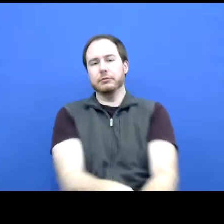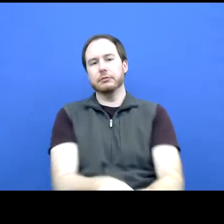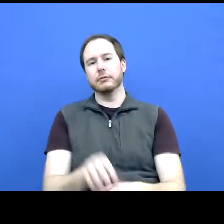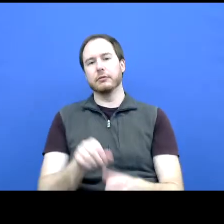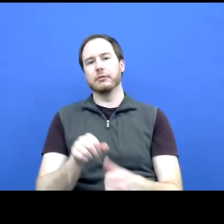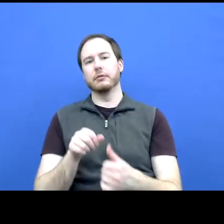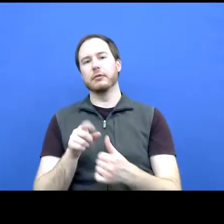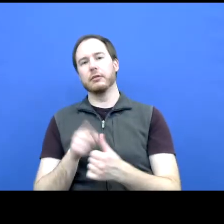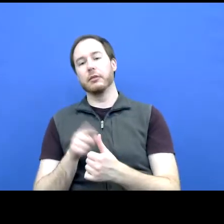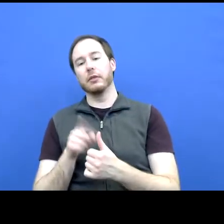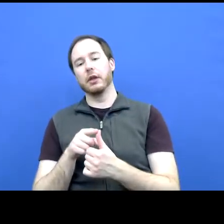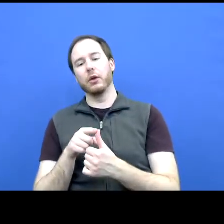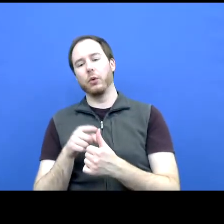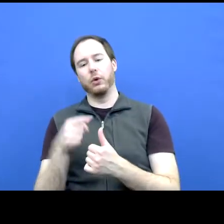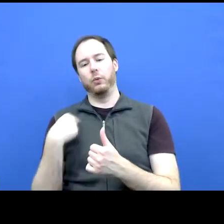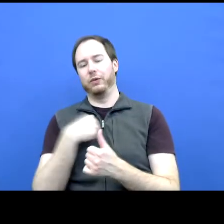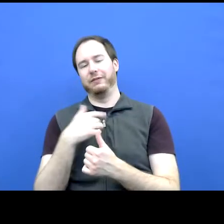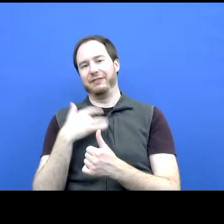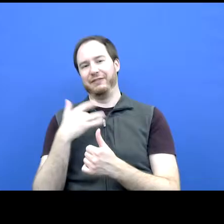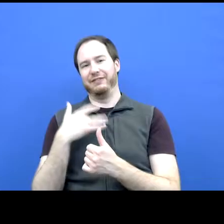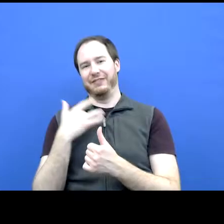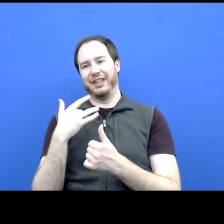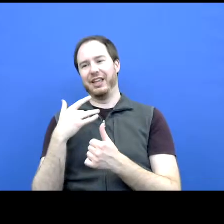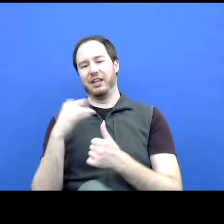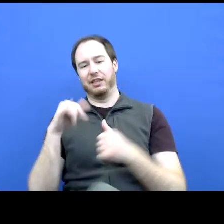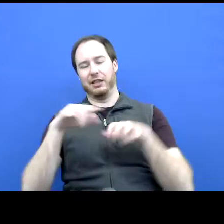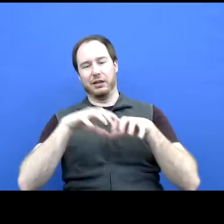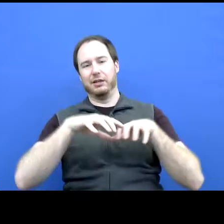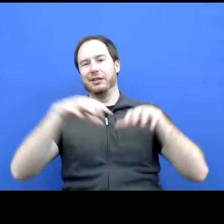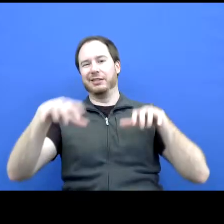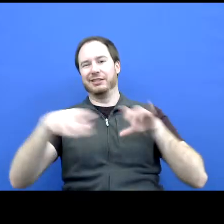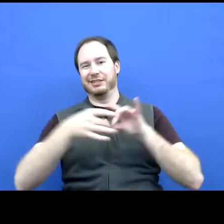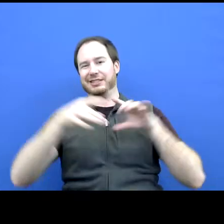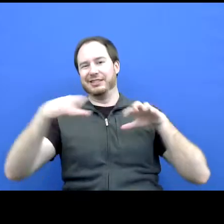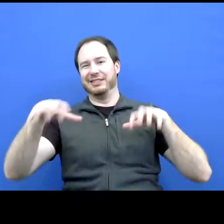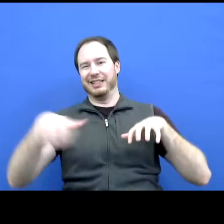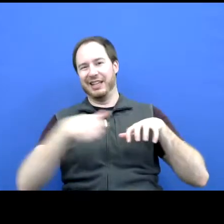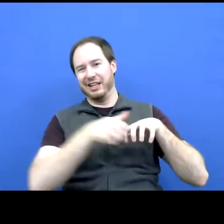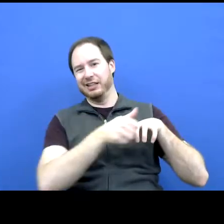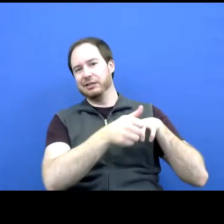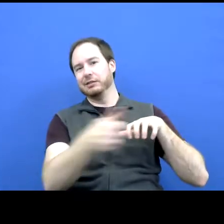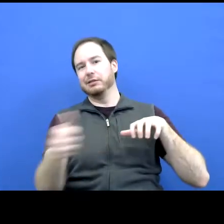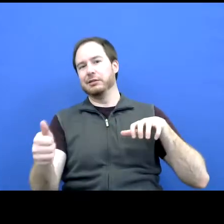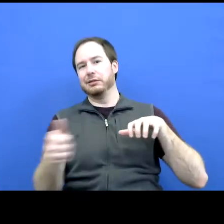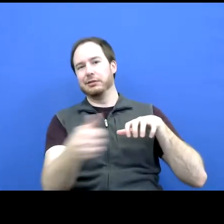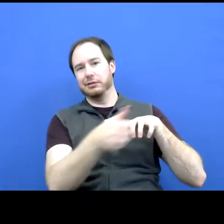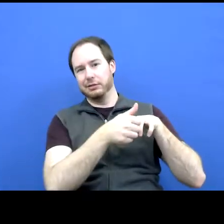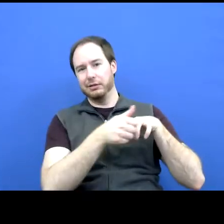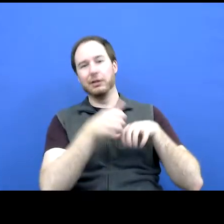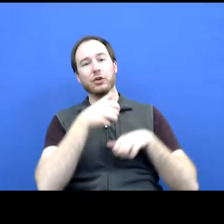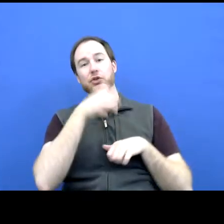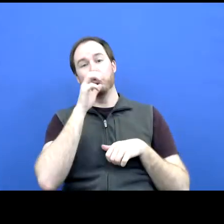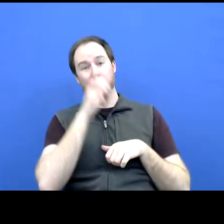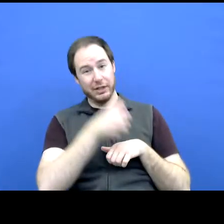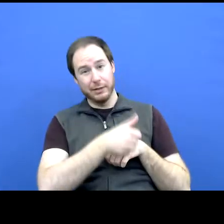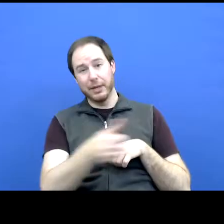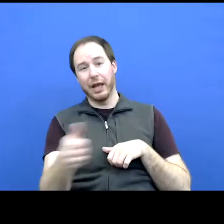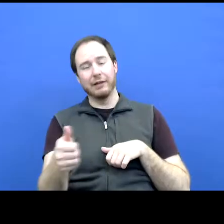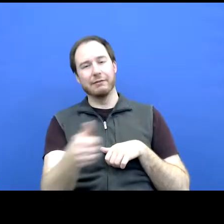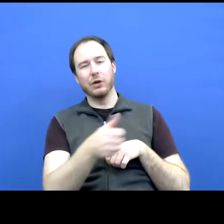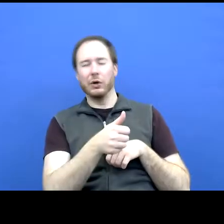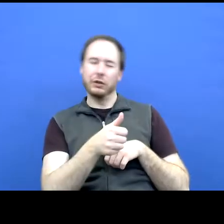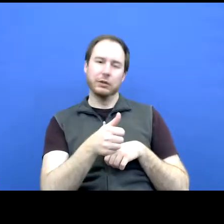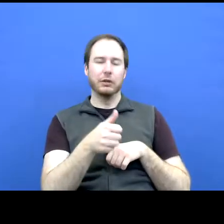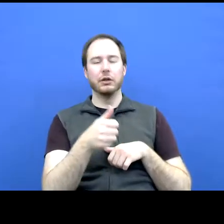One is the disconnect and the walking with the drinks potentially between them. It